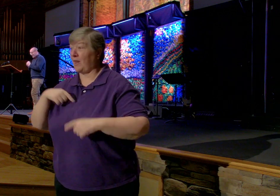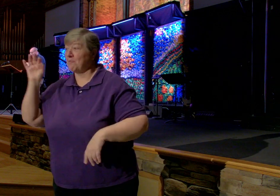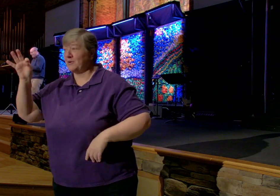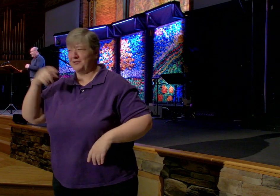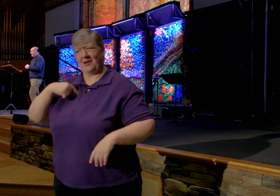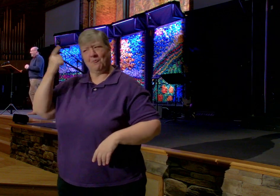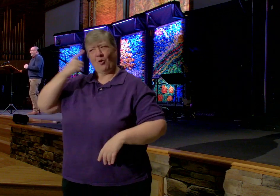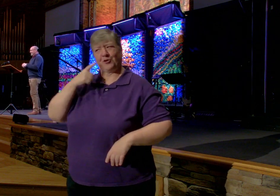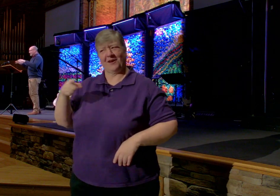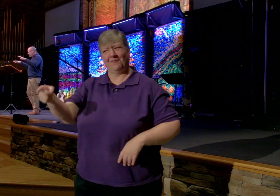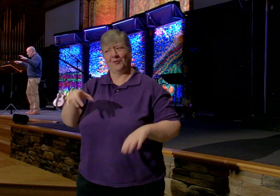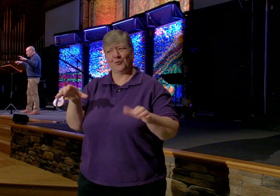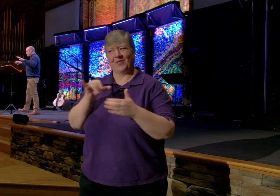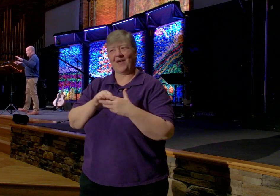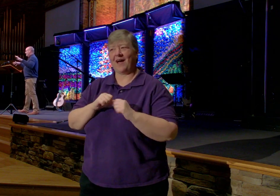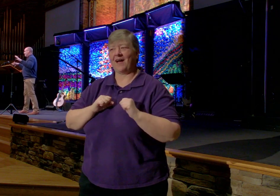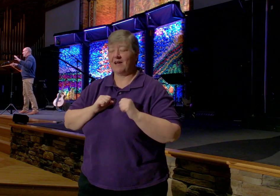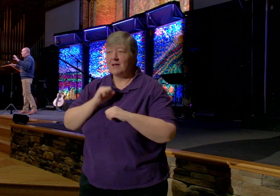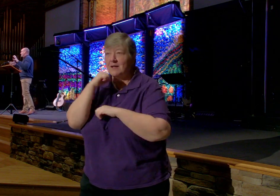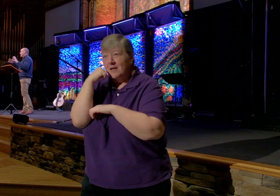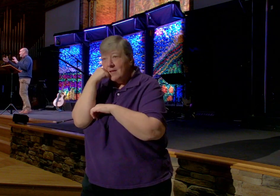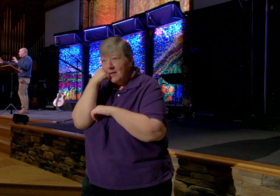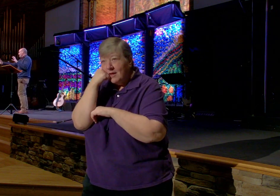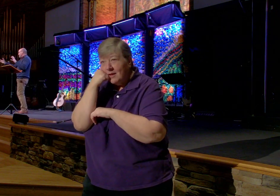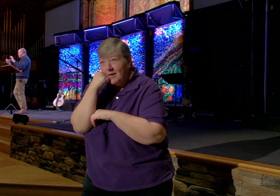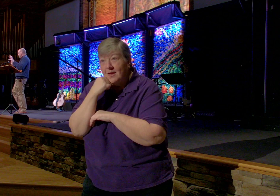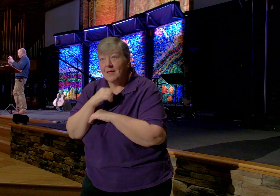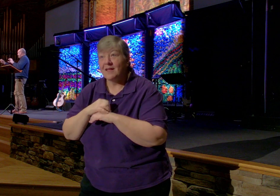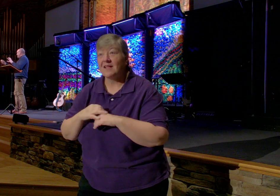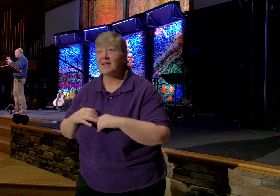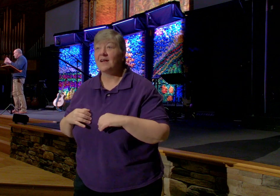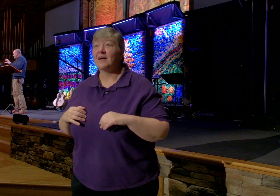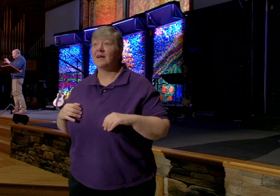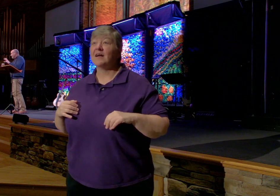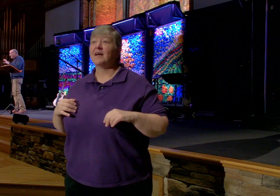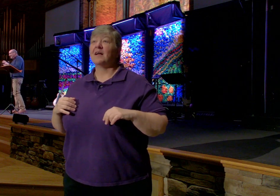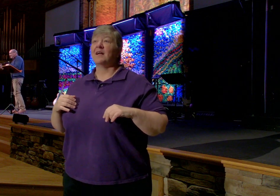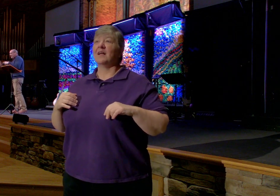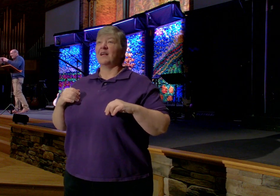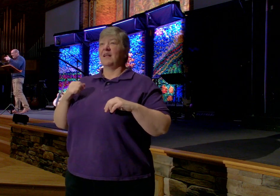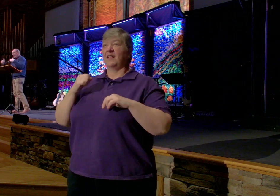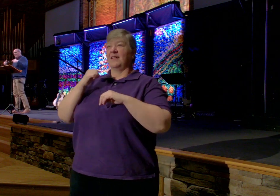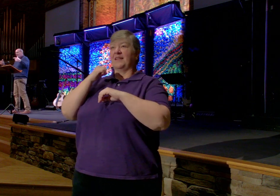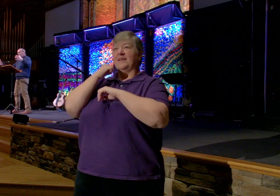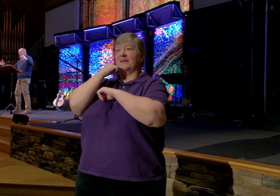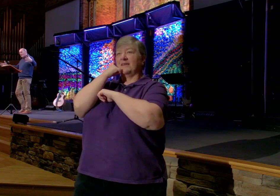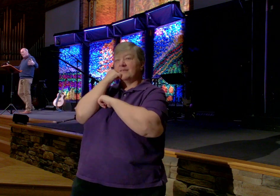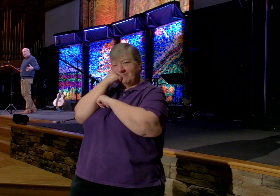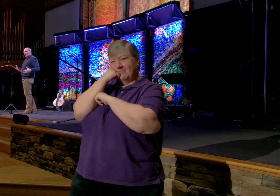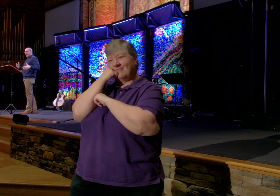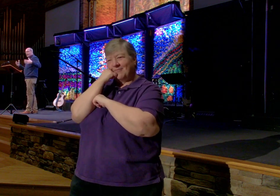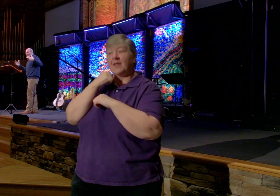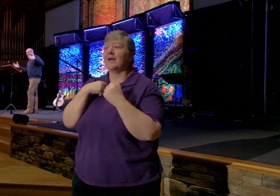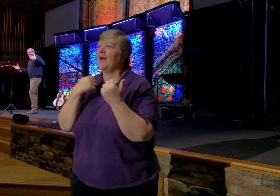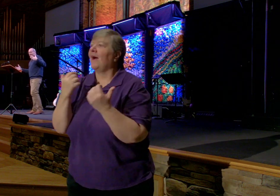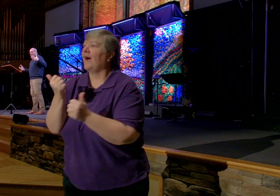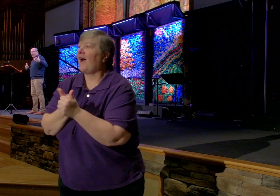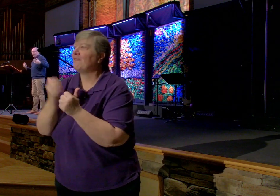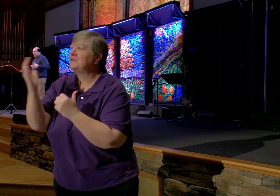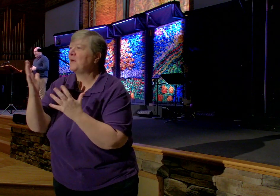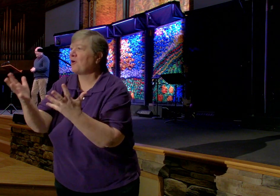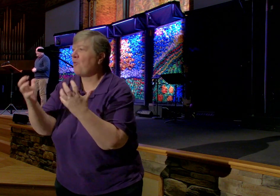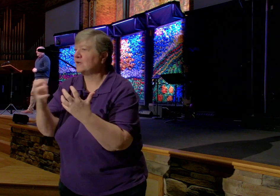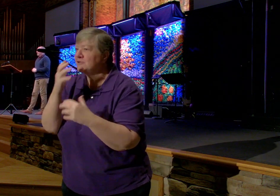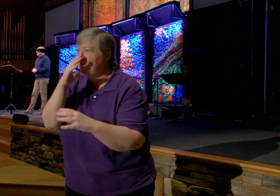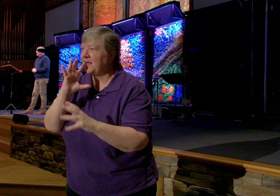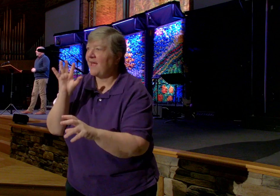secretly doing that experiment. Because every speaker knows, man, you want somebody to be engaged, right? Connected with you. It's so